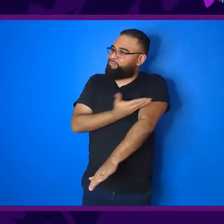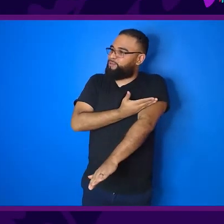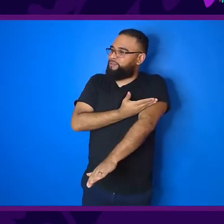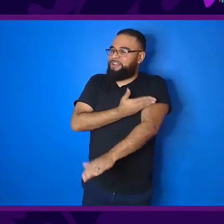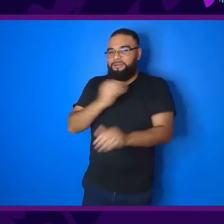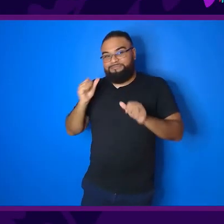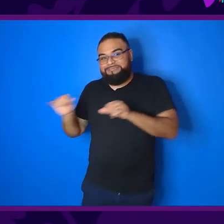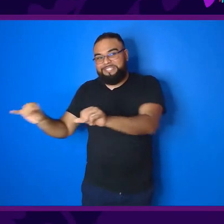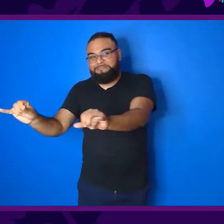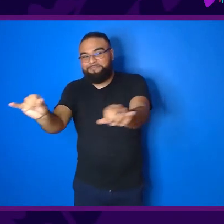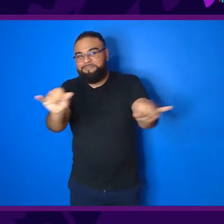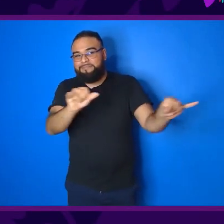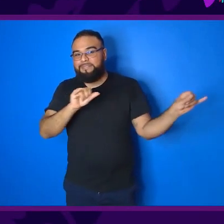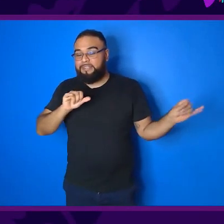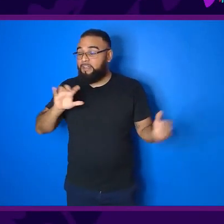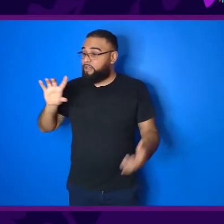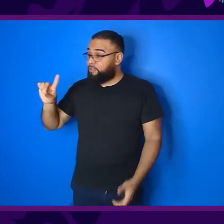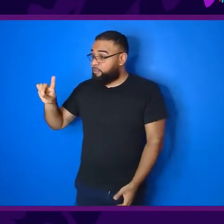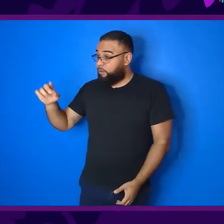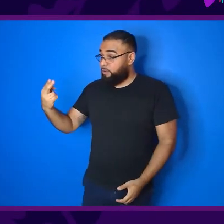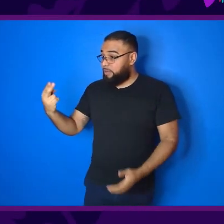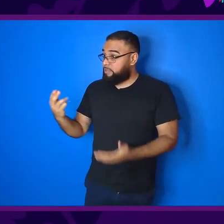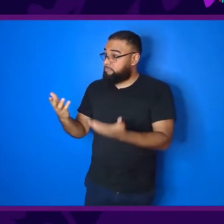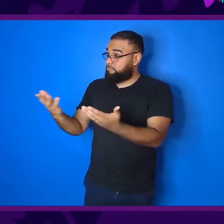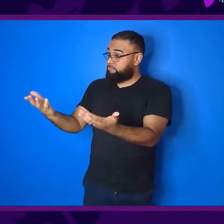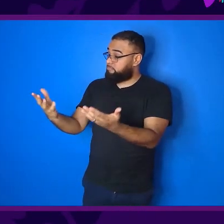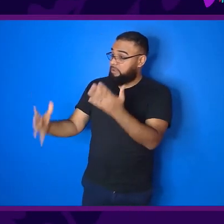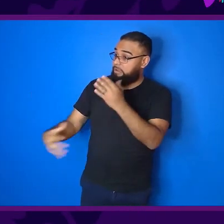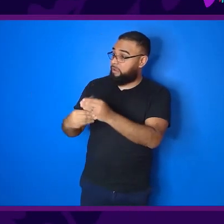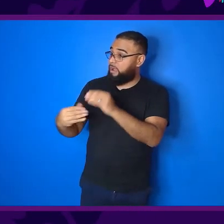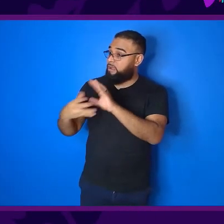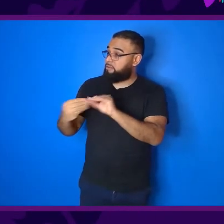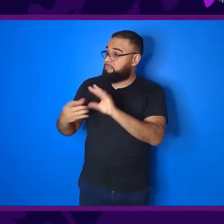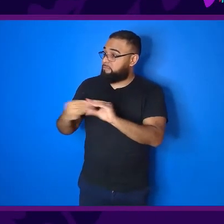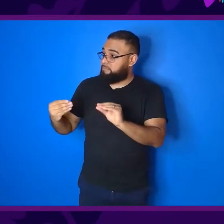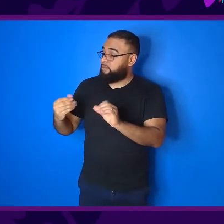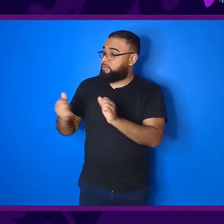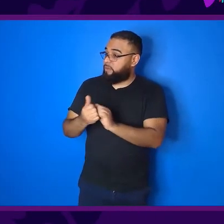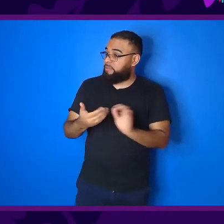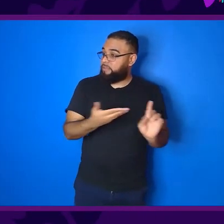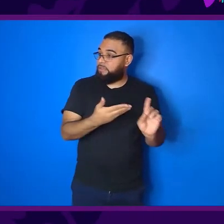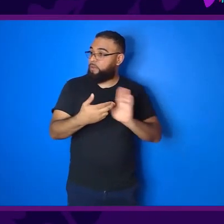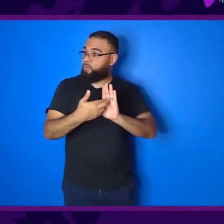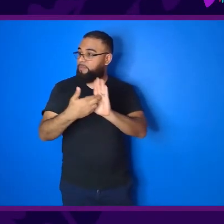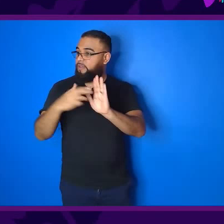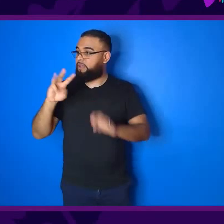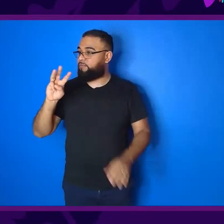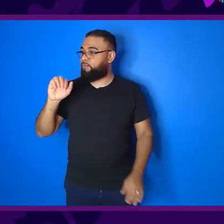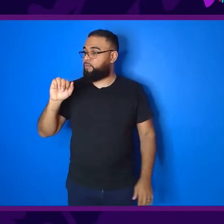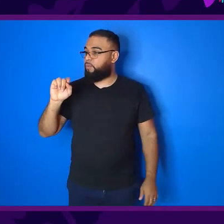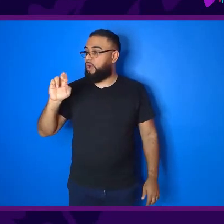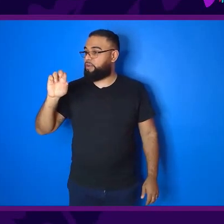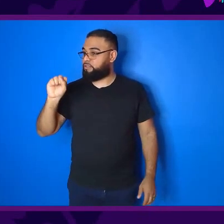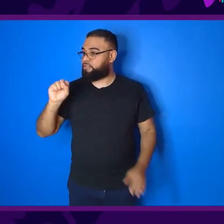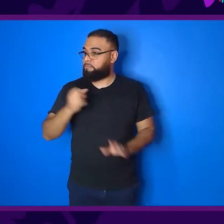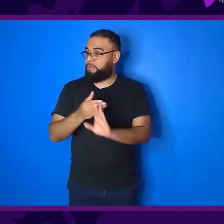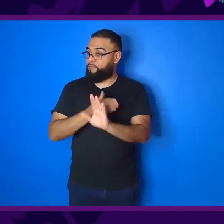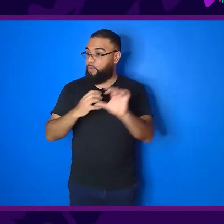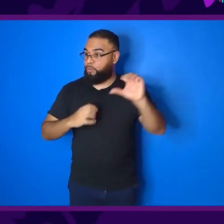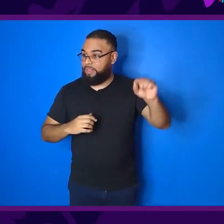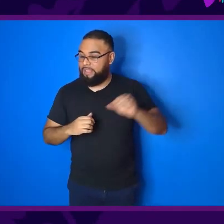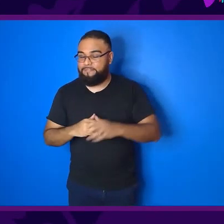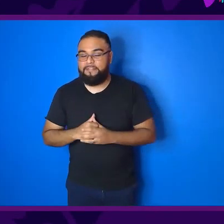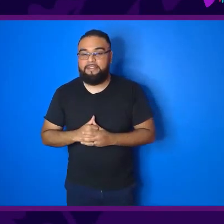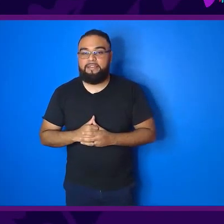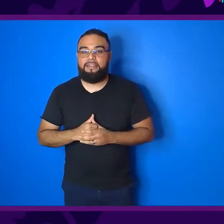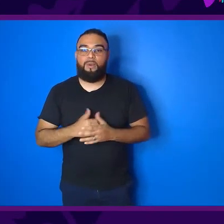is there anything that you would like to tell Representative Waters before we leave? Well, I guess, Maxine, I just want to thank you very much for joining